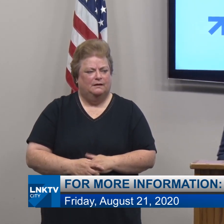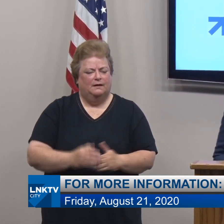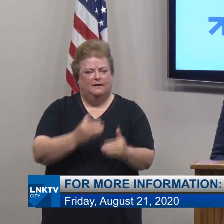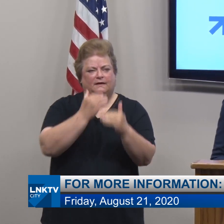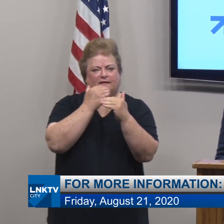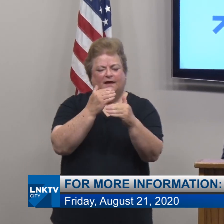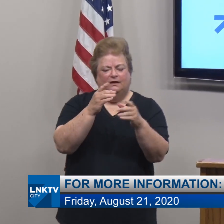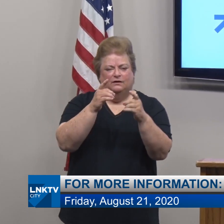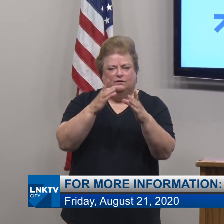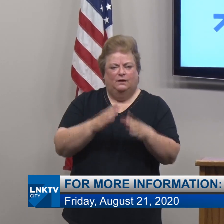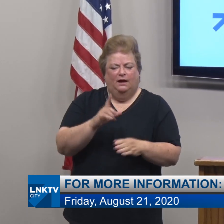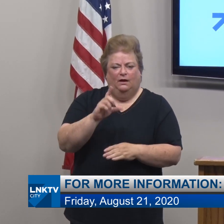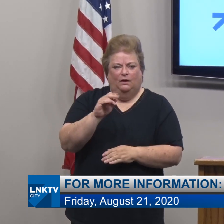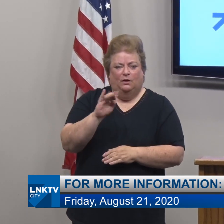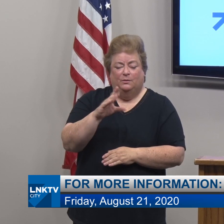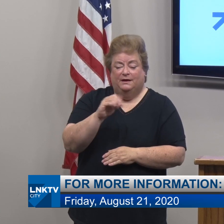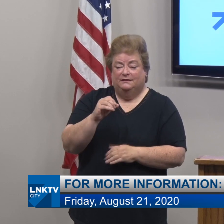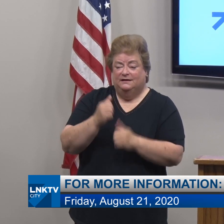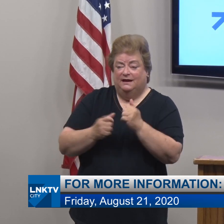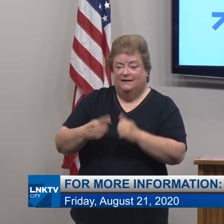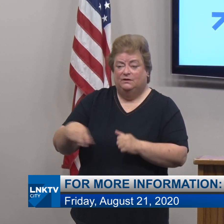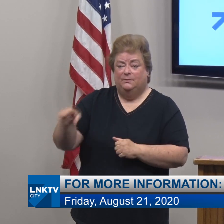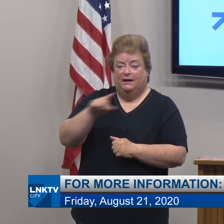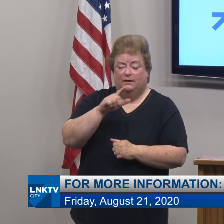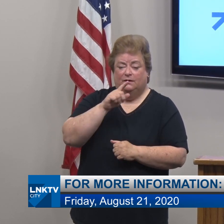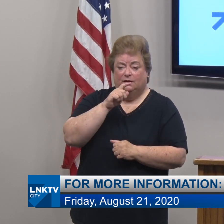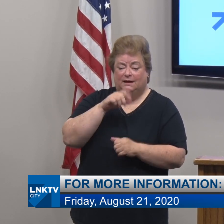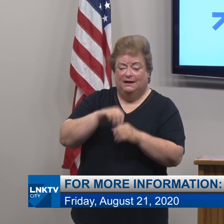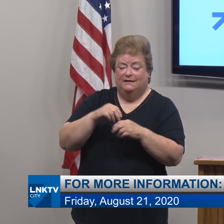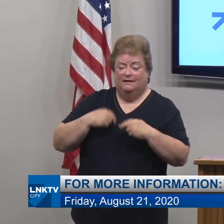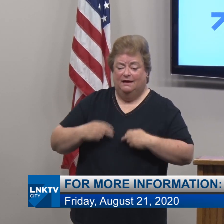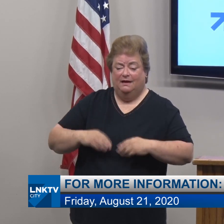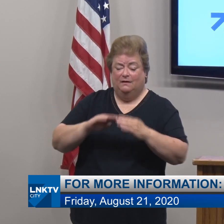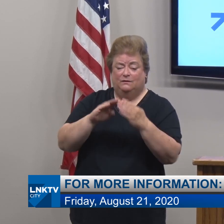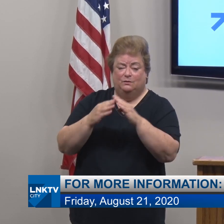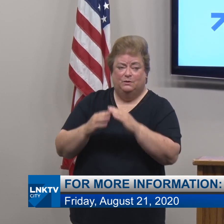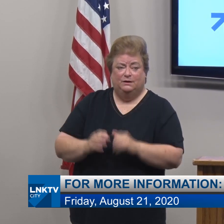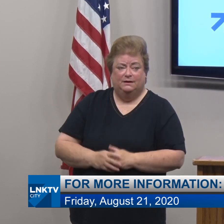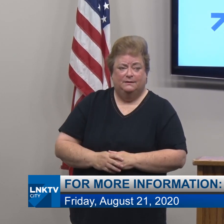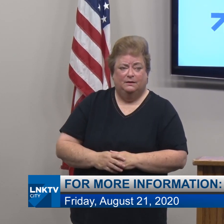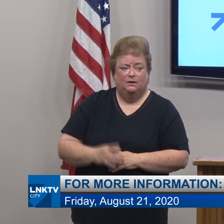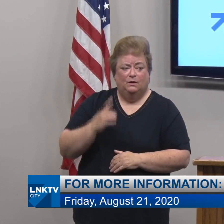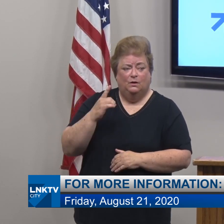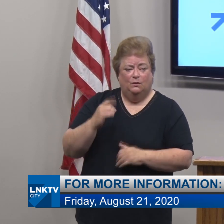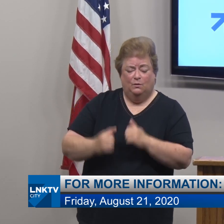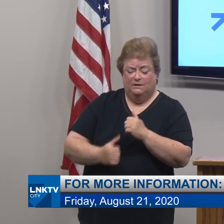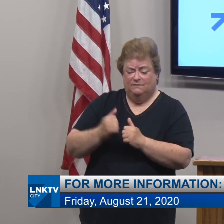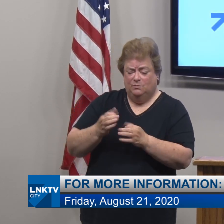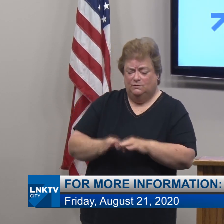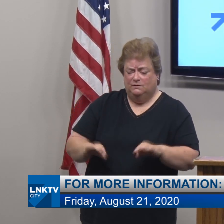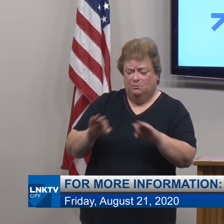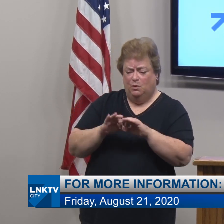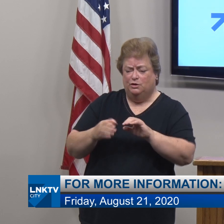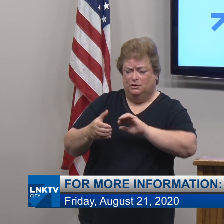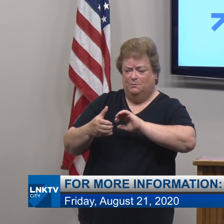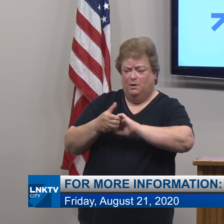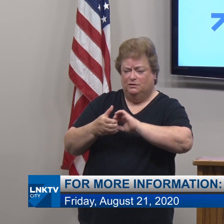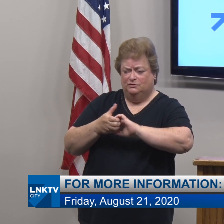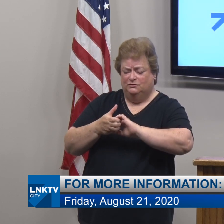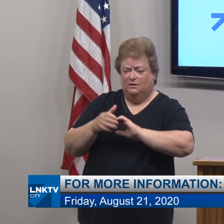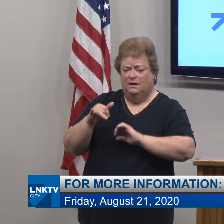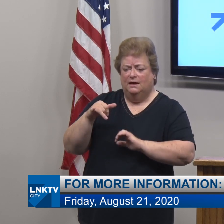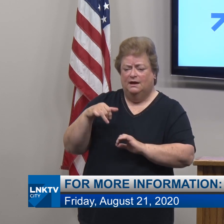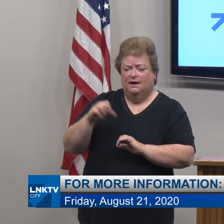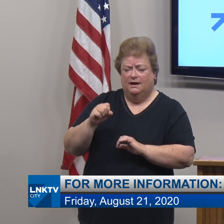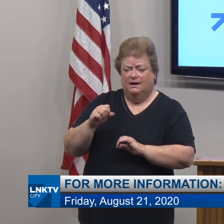Thank you, Director Lopez, and to everyone at our health team. One of the most important partnerships that we have in our community is our